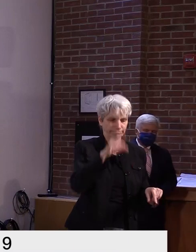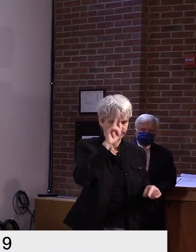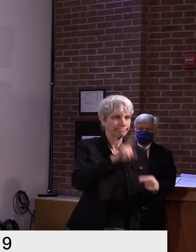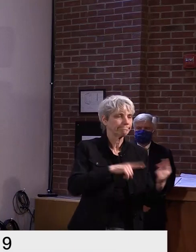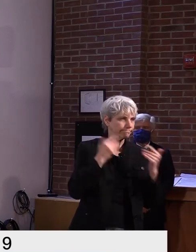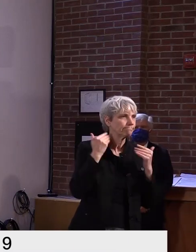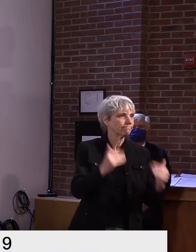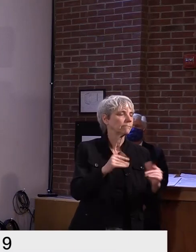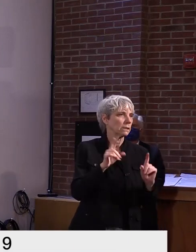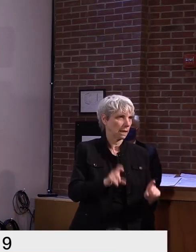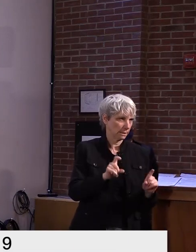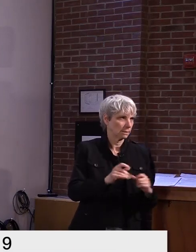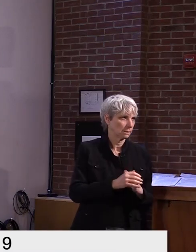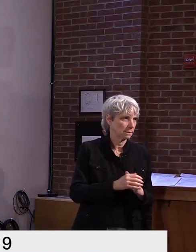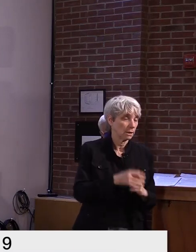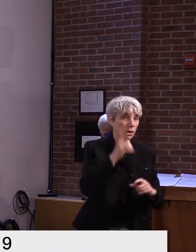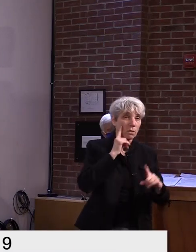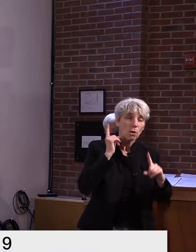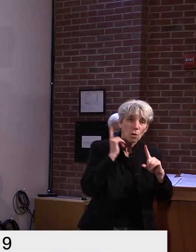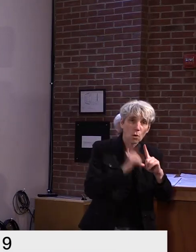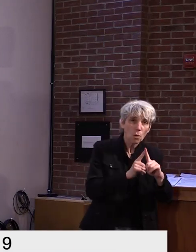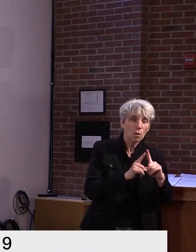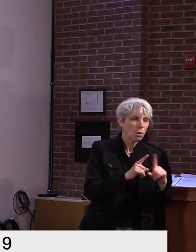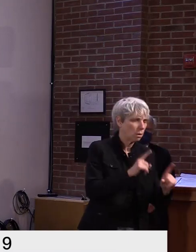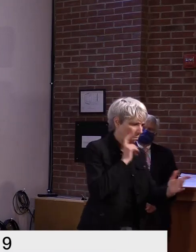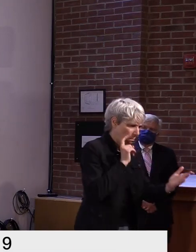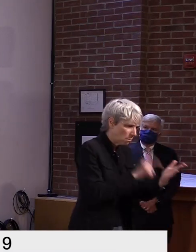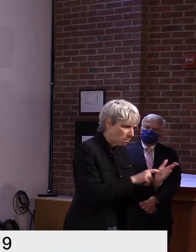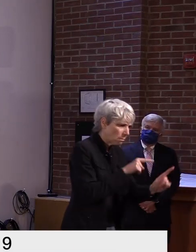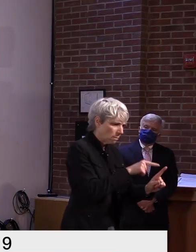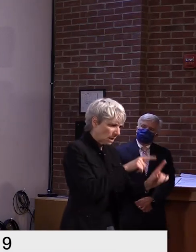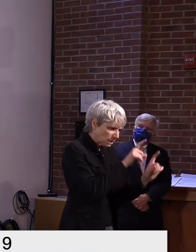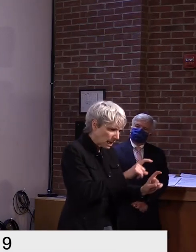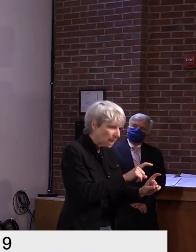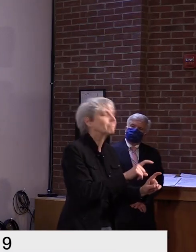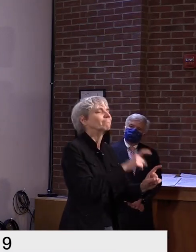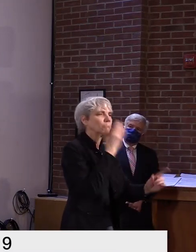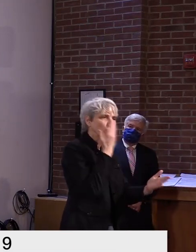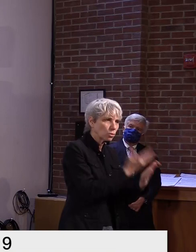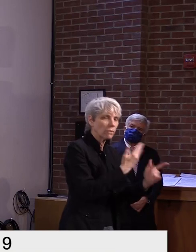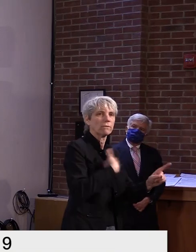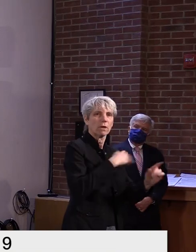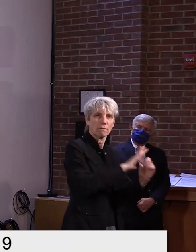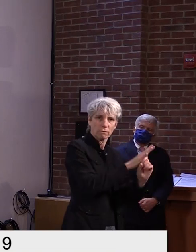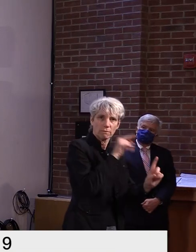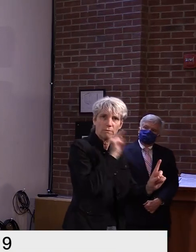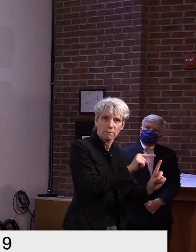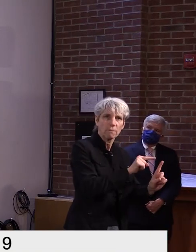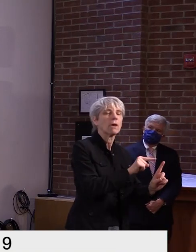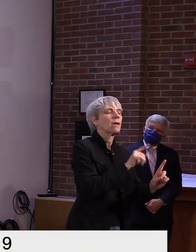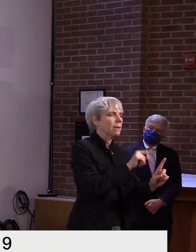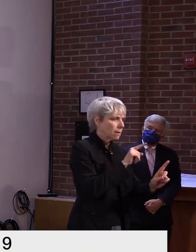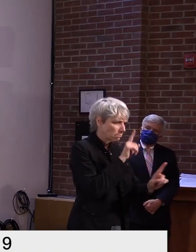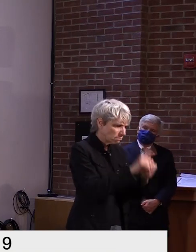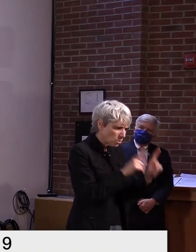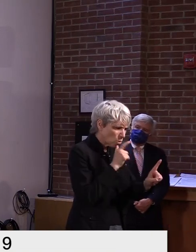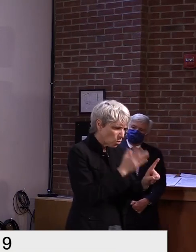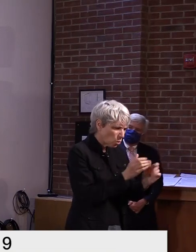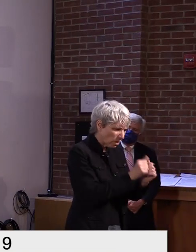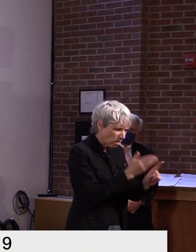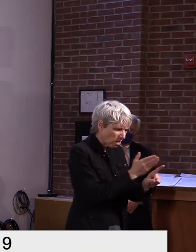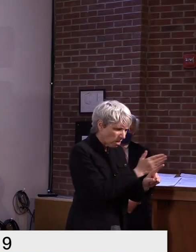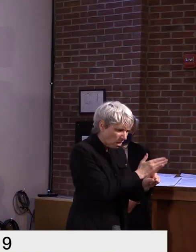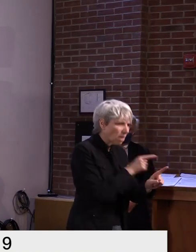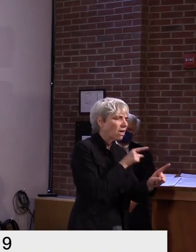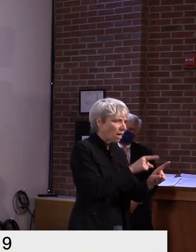testing, isolating, contact tracing, and quarantine has been fundamental to our success in Vermont